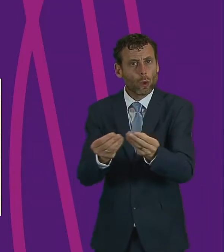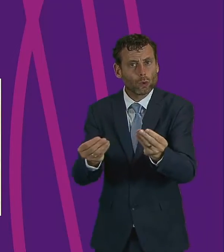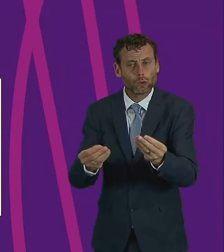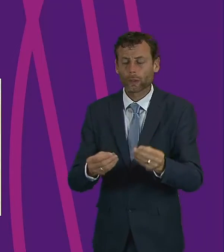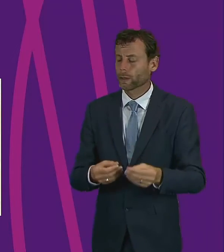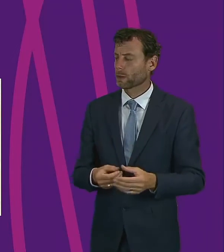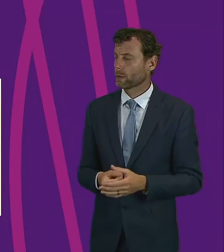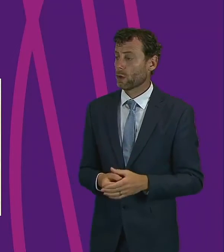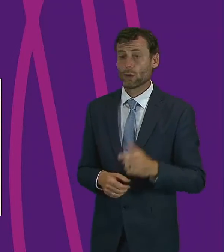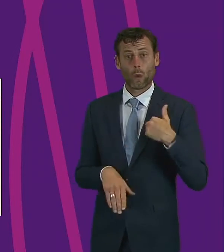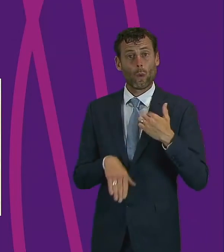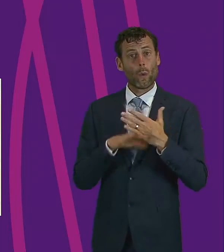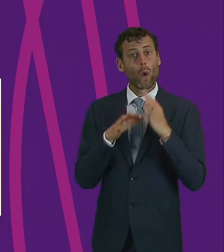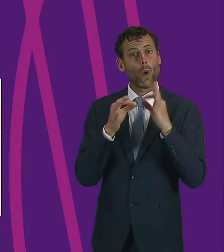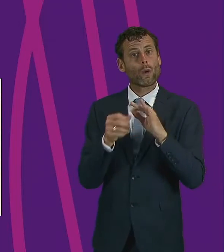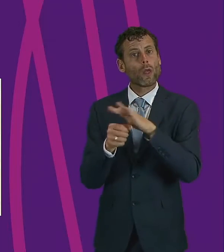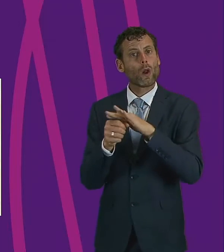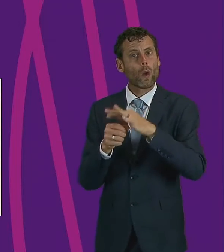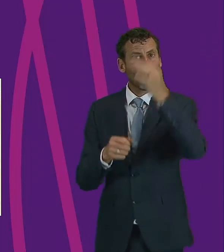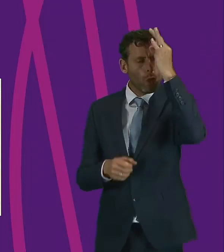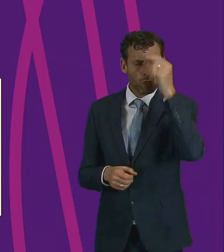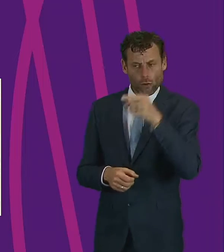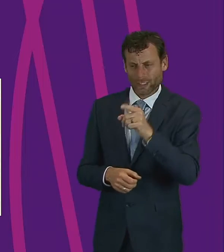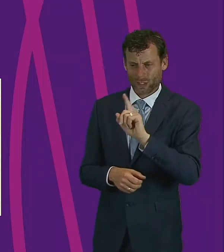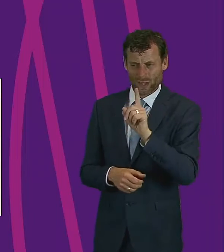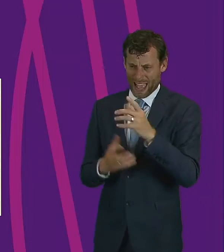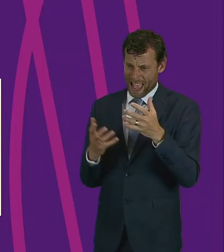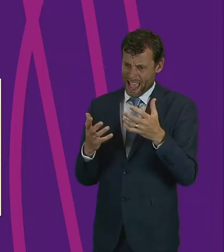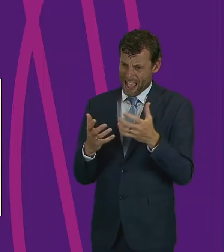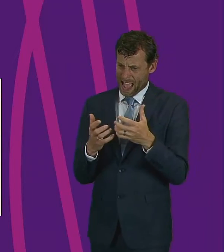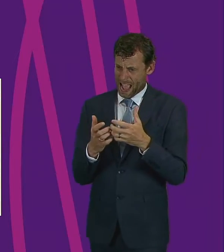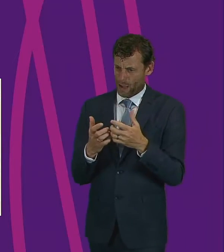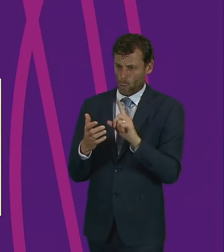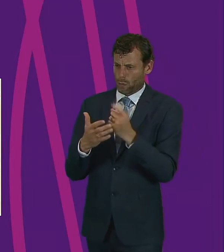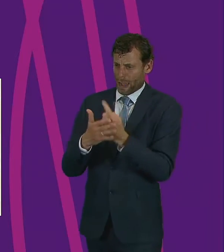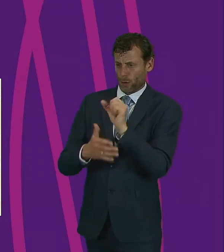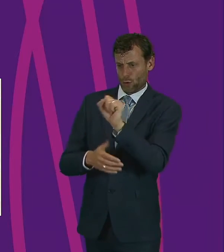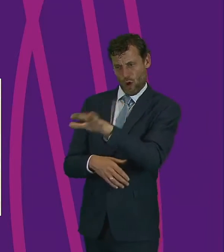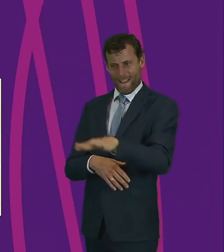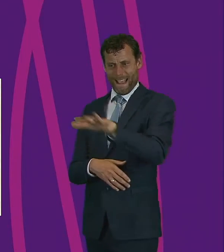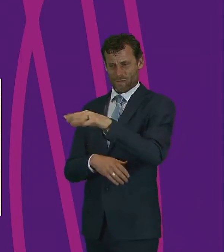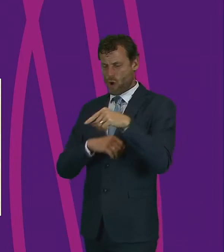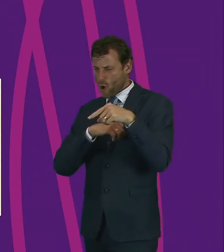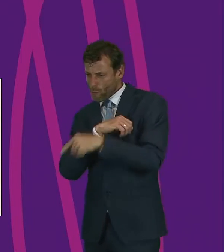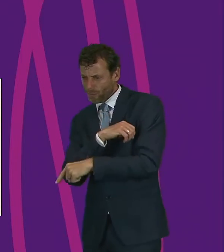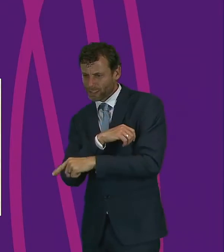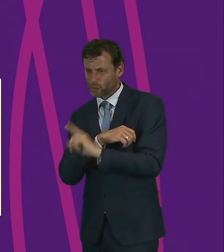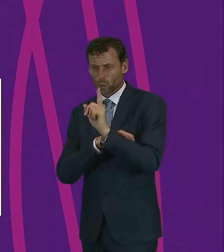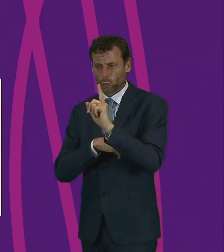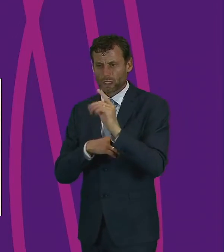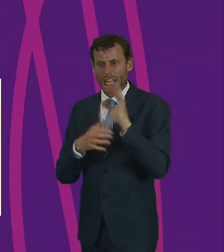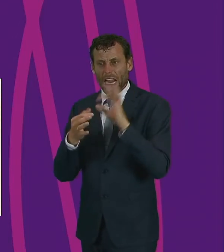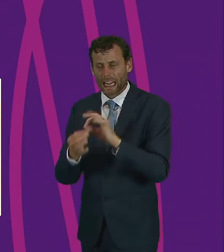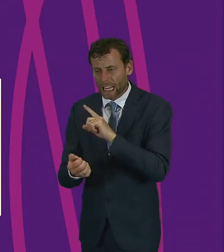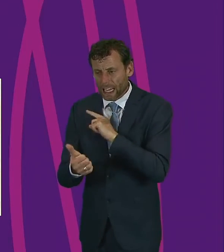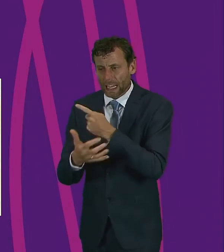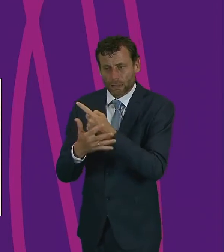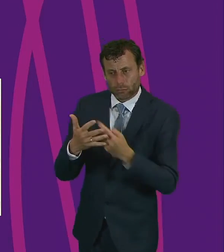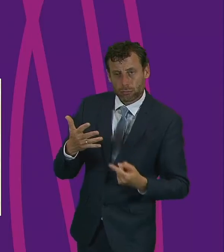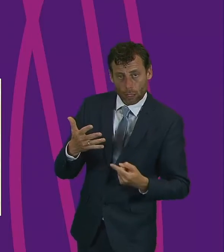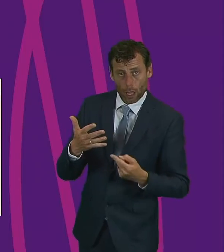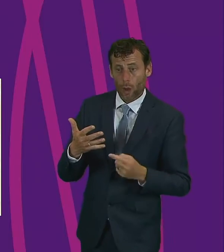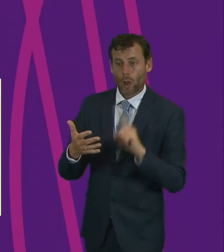us work with local authorities to better understand the drivers of poverty, inequality, and how that links to economic